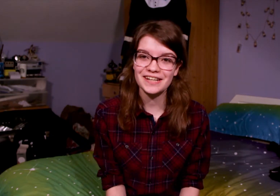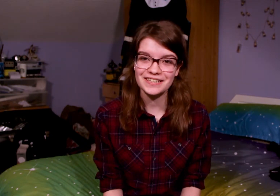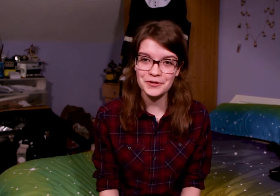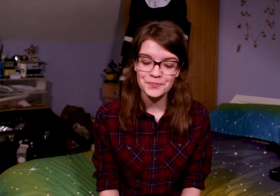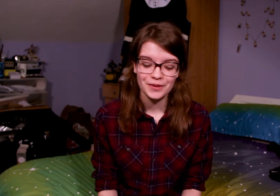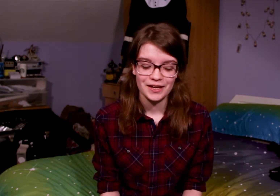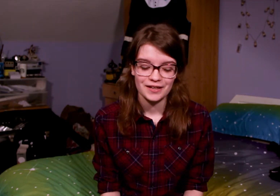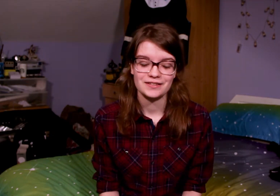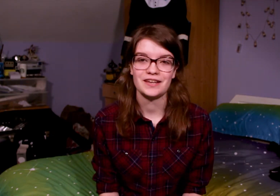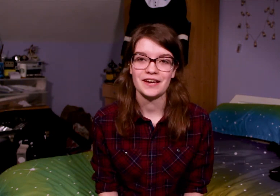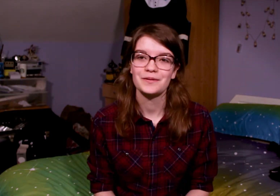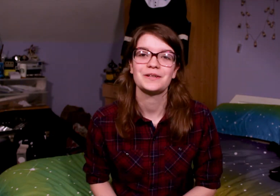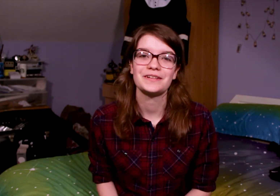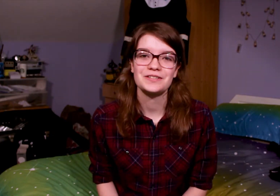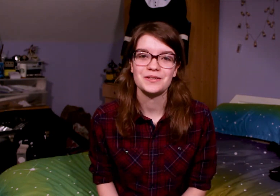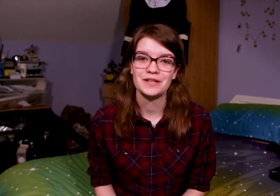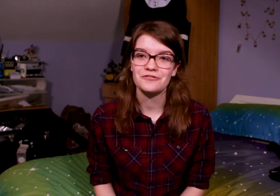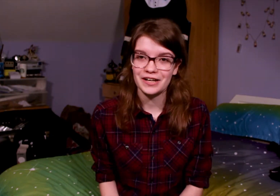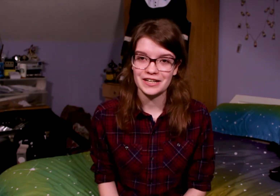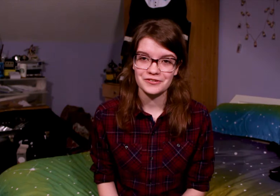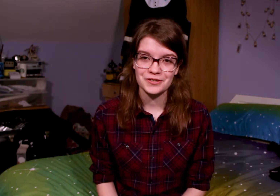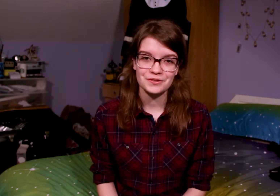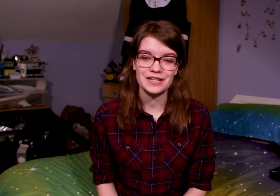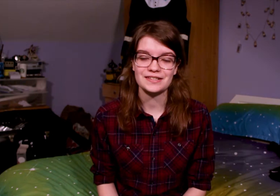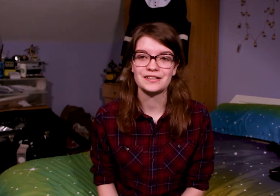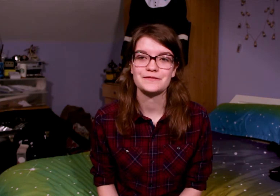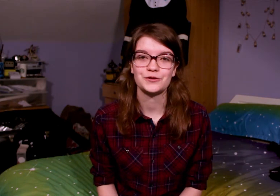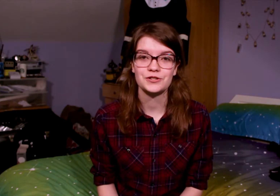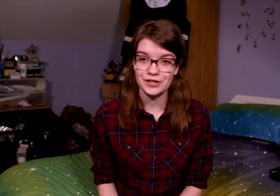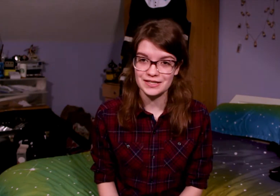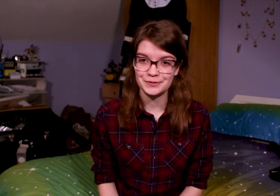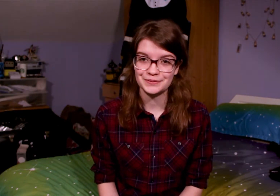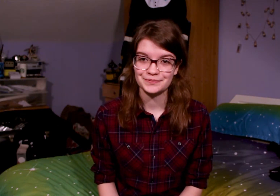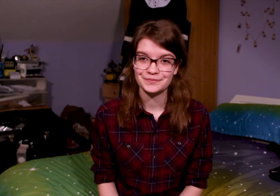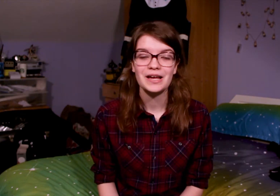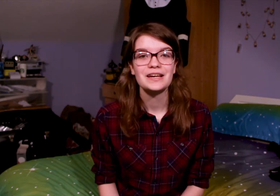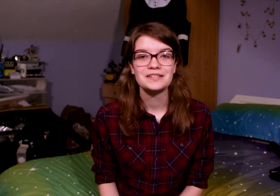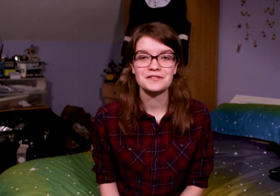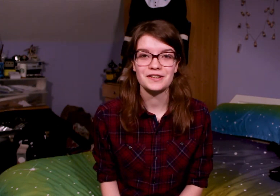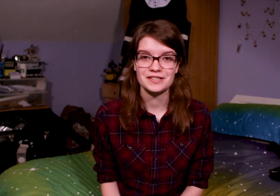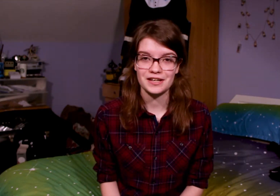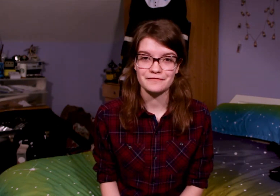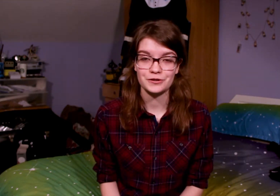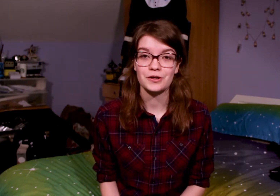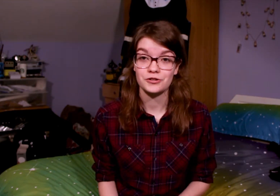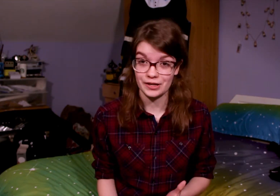Society. Today I'm going to be running through the signs for transport. So the first sign for